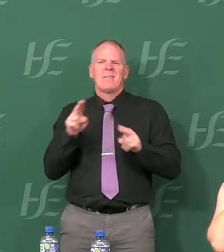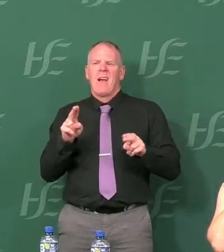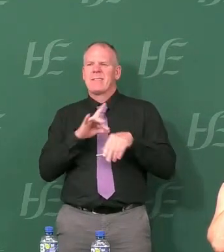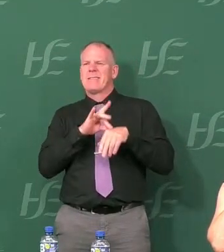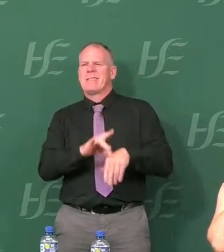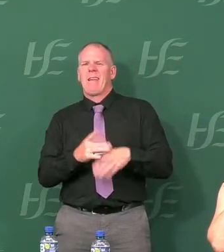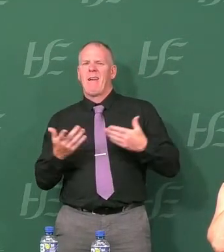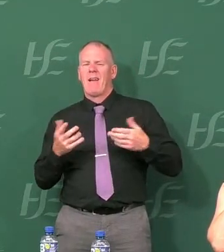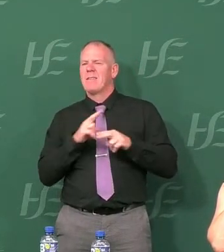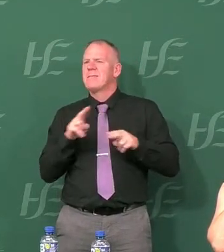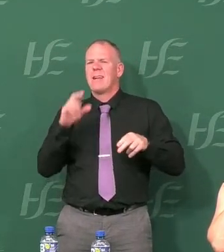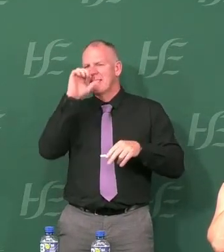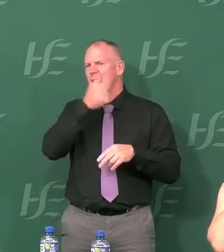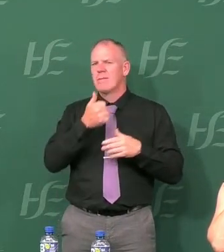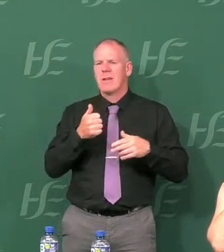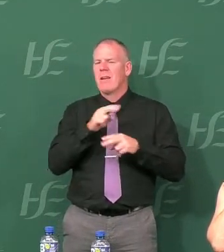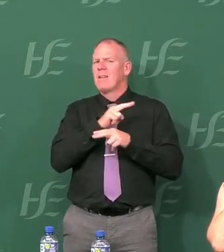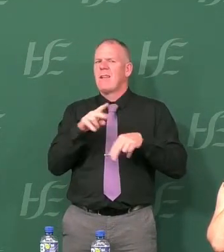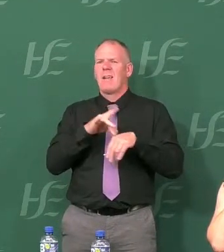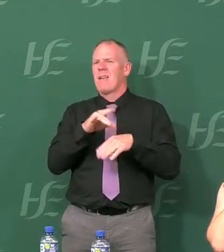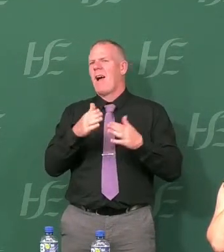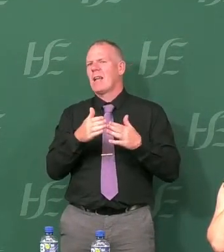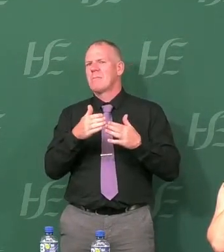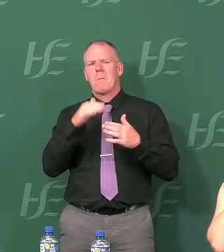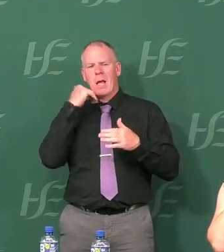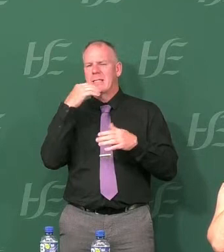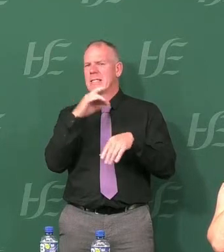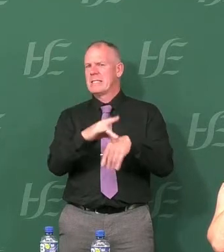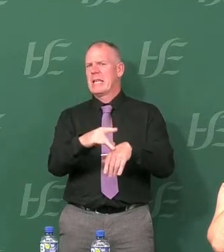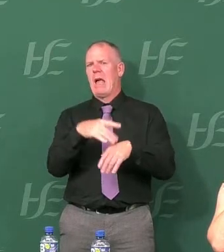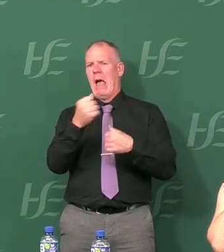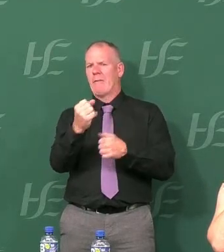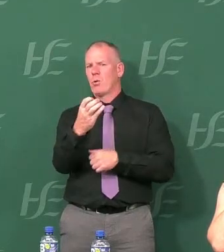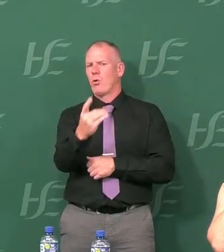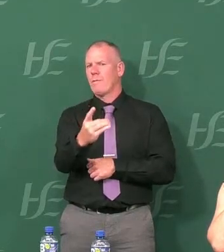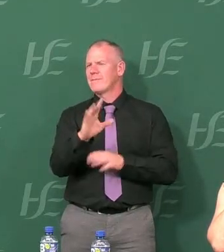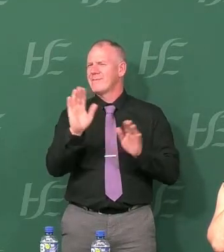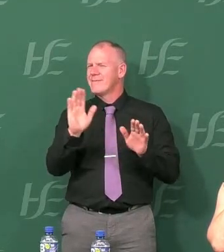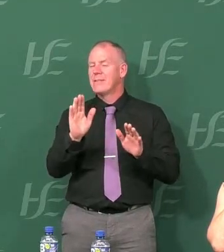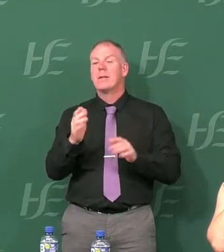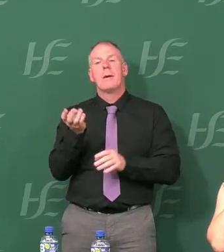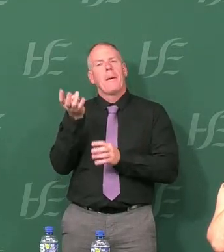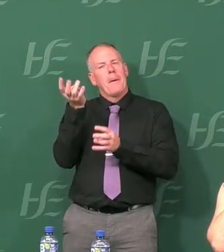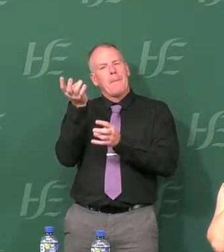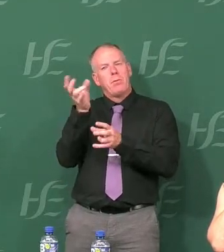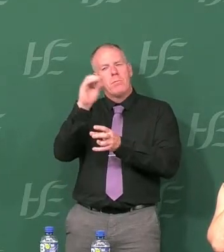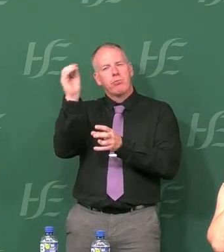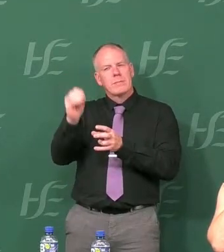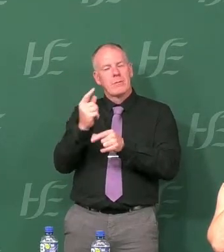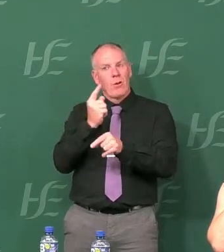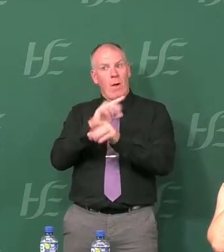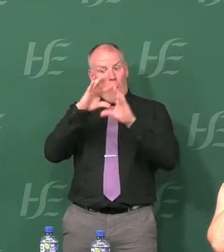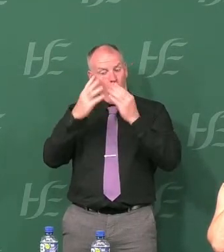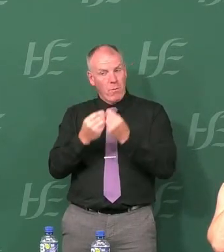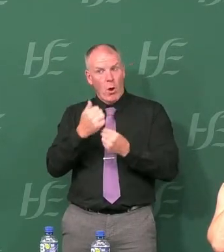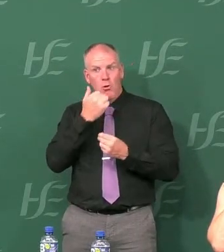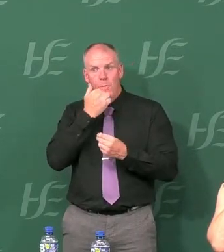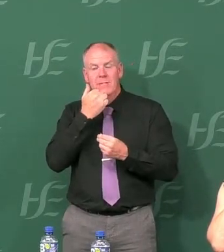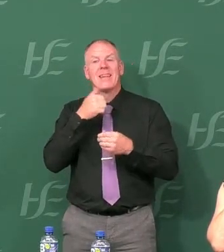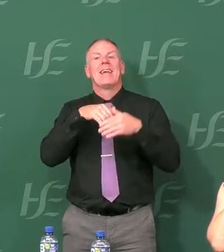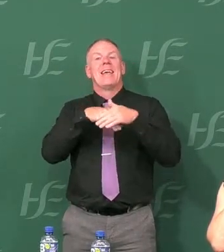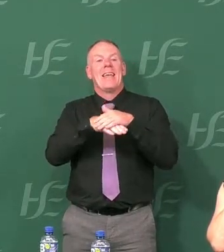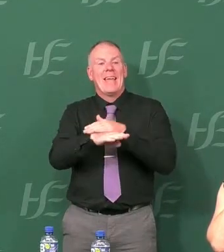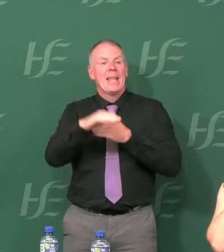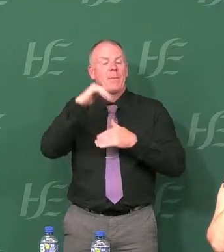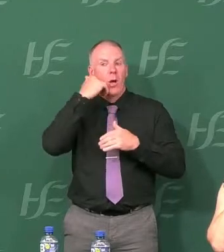as sick or not in hospital because they're sick with COVID. There may be a small, tiny proportion of those total numbers were admitted